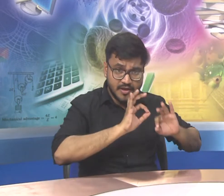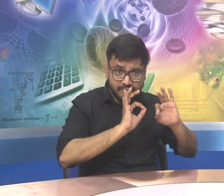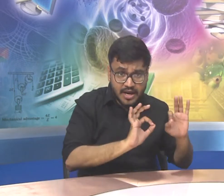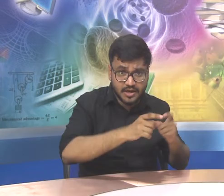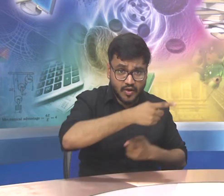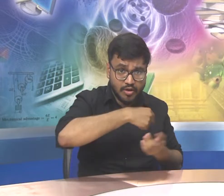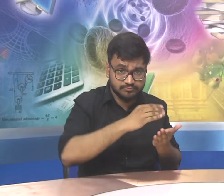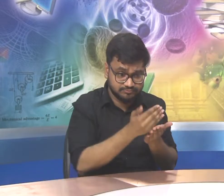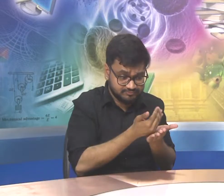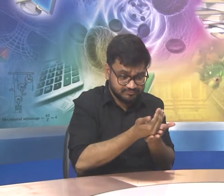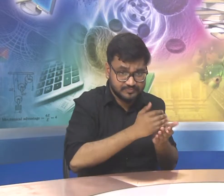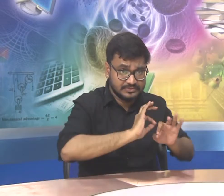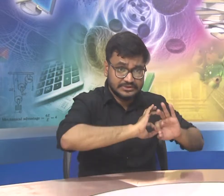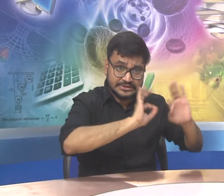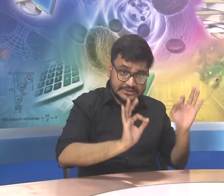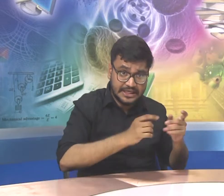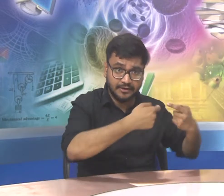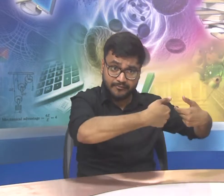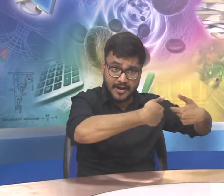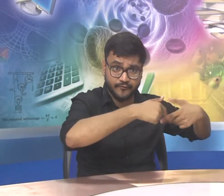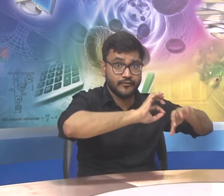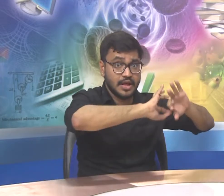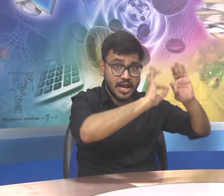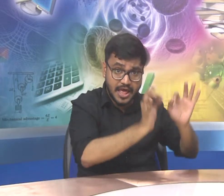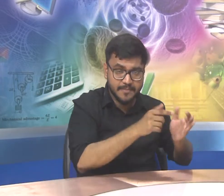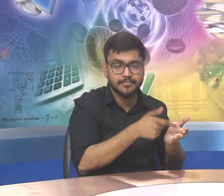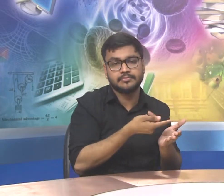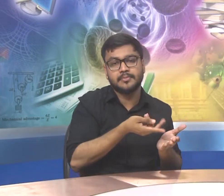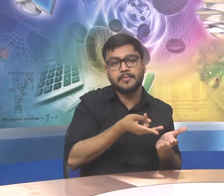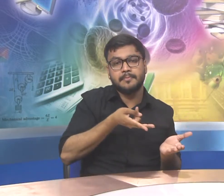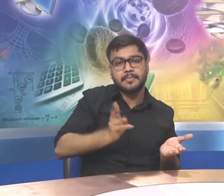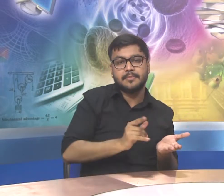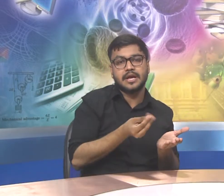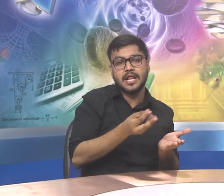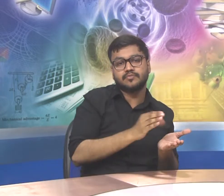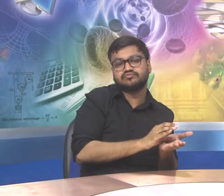the amount of credit balance in his account.